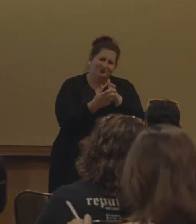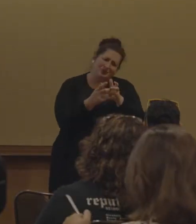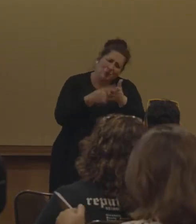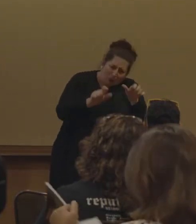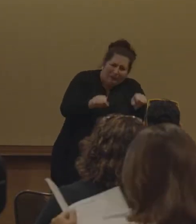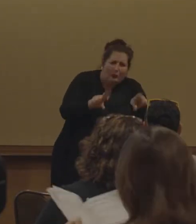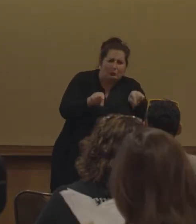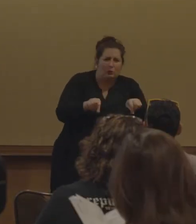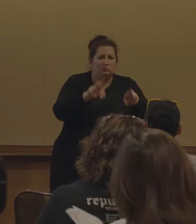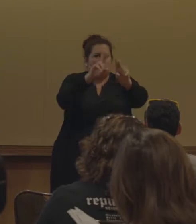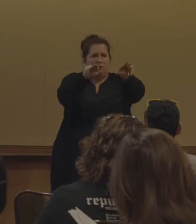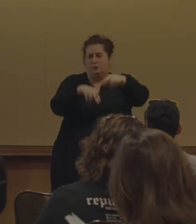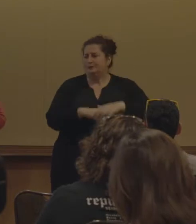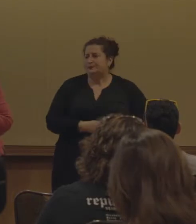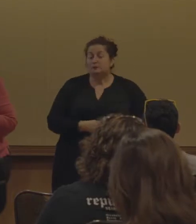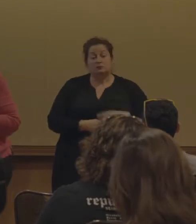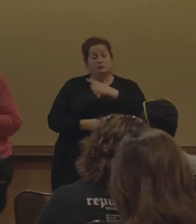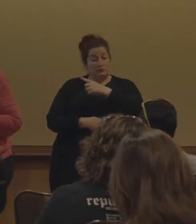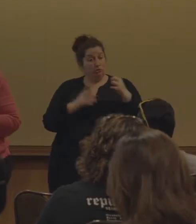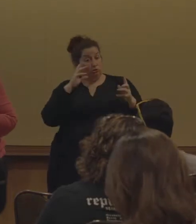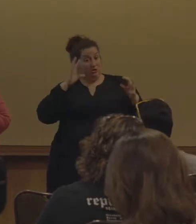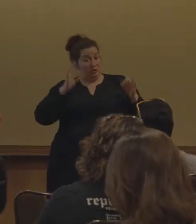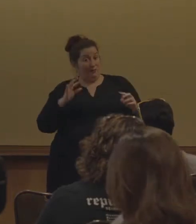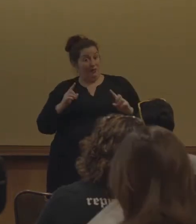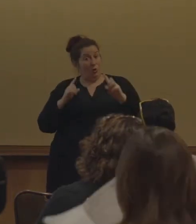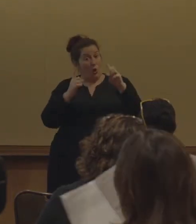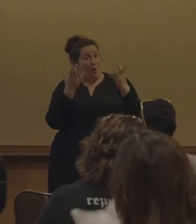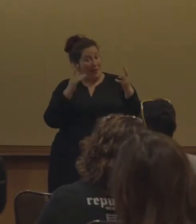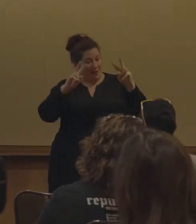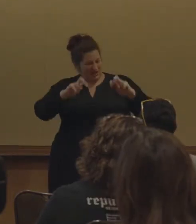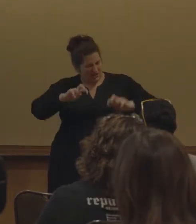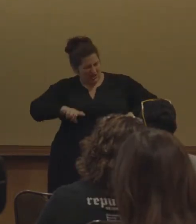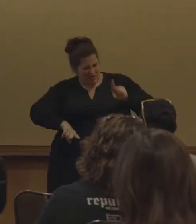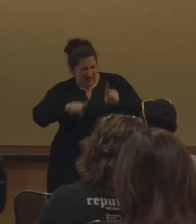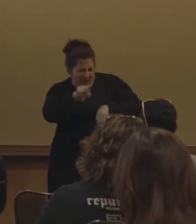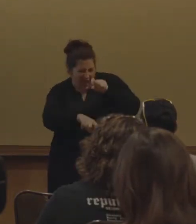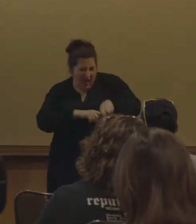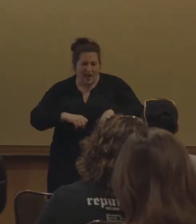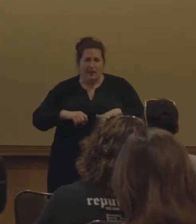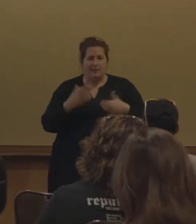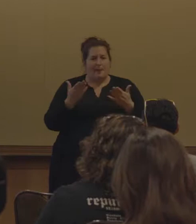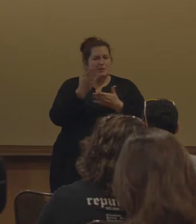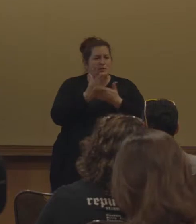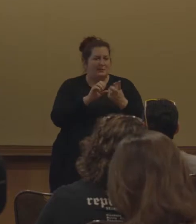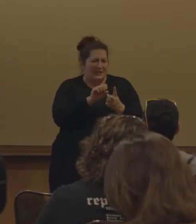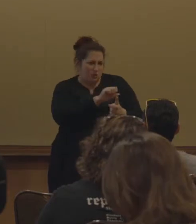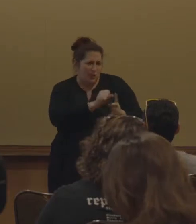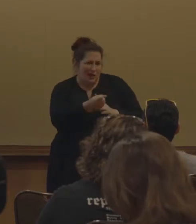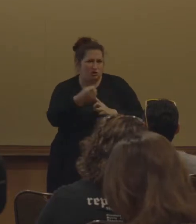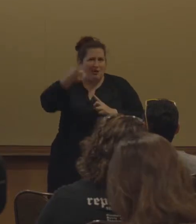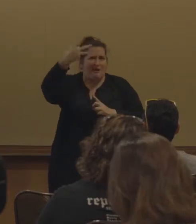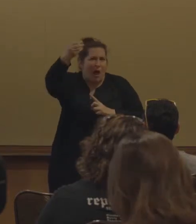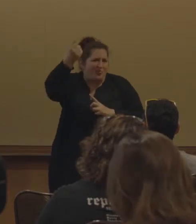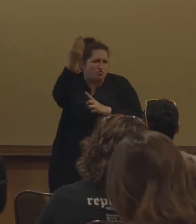do, okay? So in order to determine that goal, we may do some assessments. We may do some situational out in the community